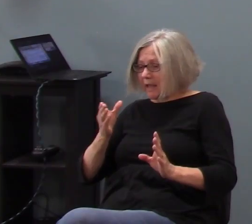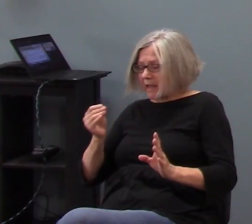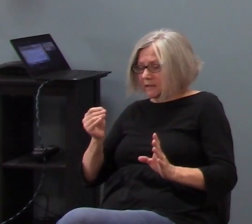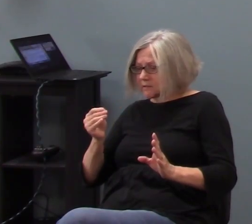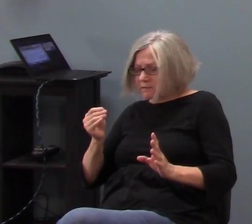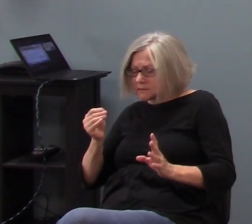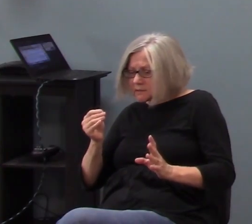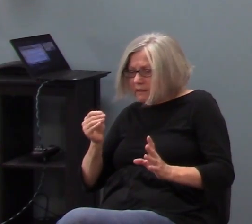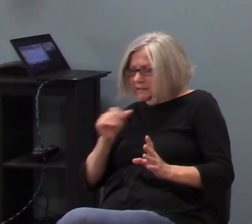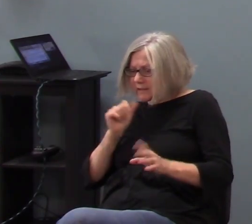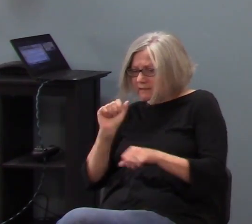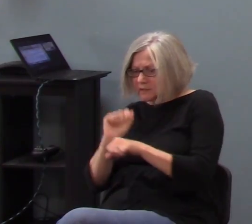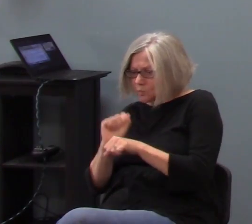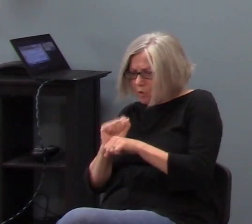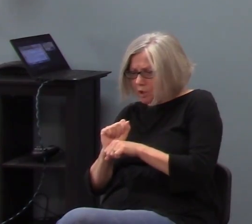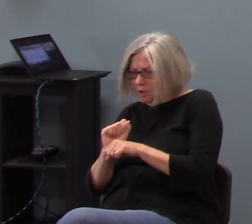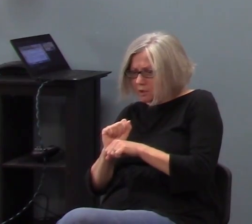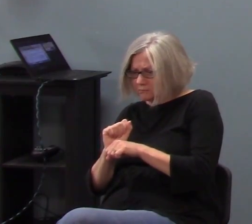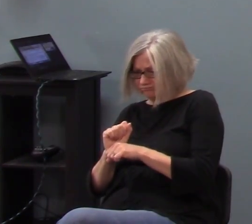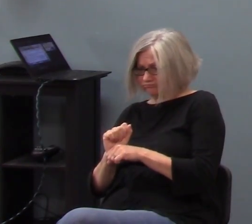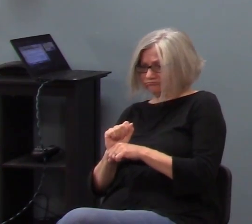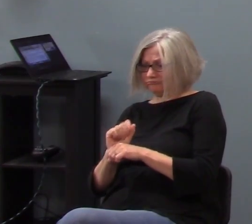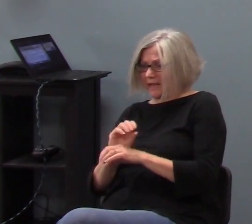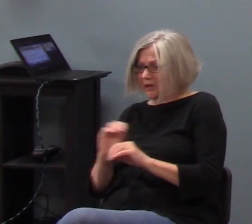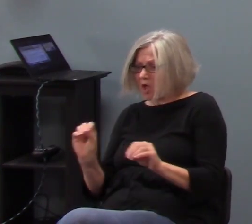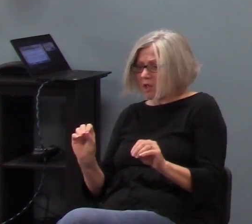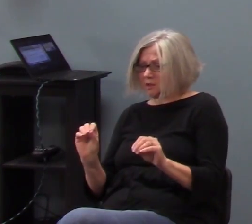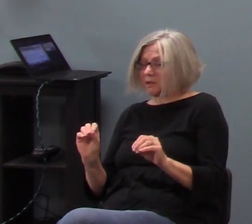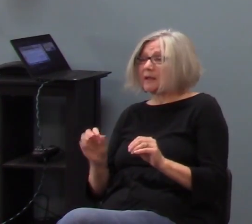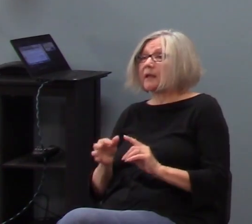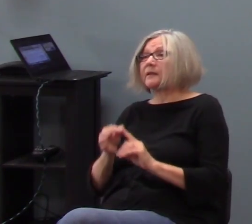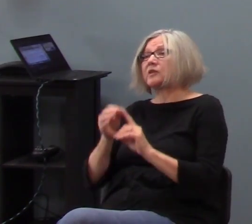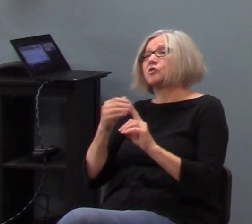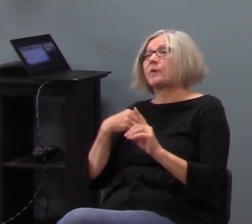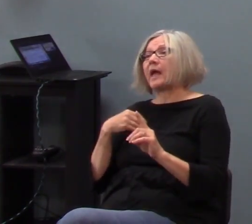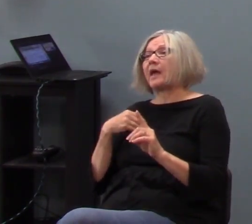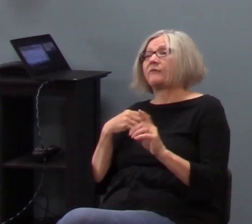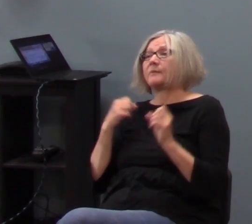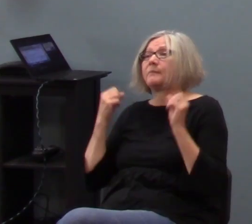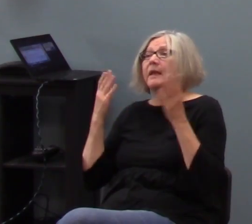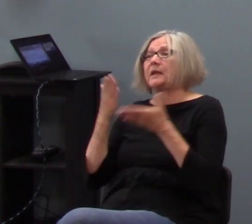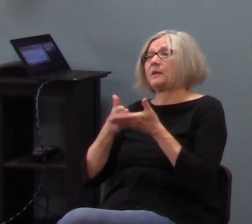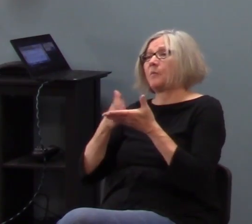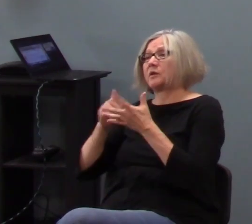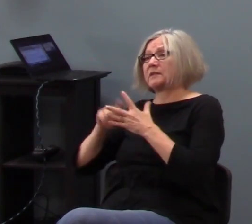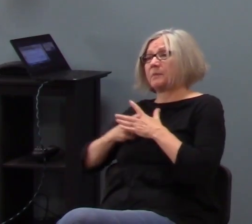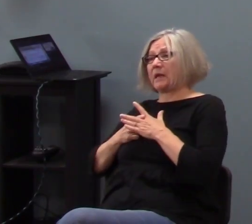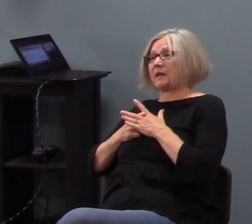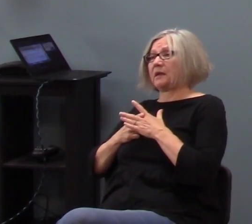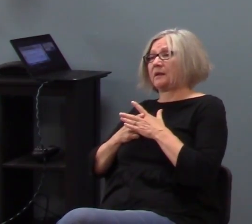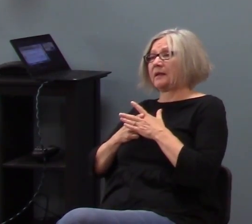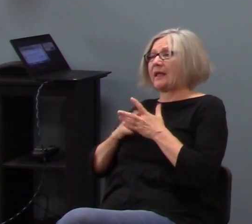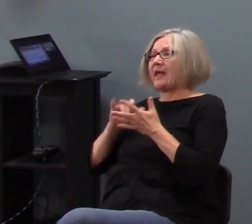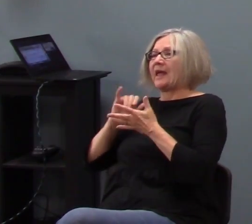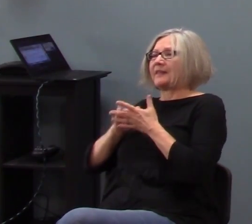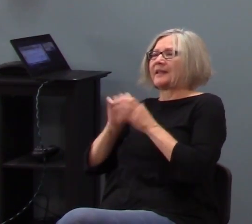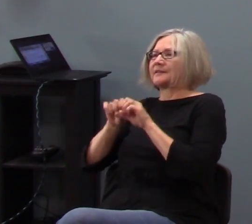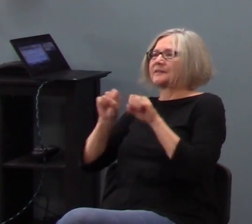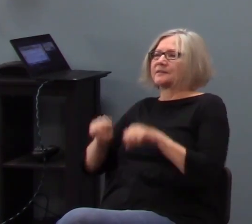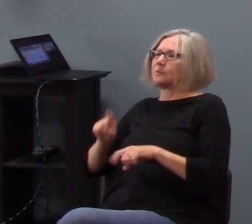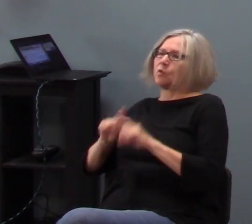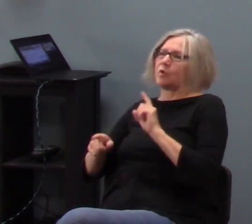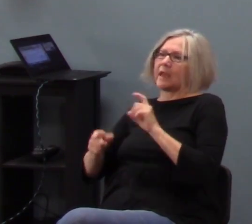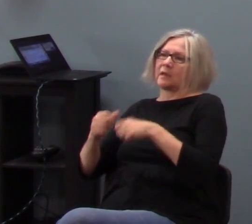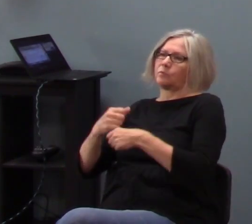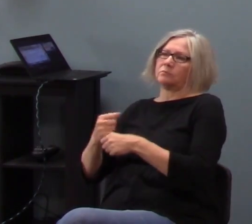a whole bunch of pieces to begin with, it's called an irreducibly complex system. So you can't reduce it. Anyway, we'll talk about that next